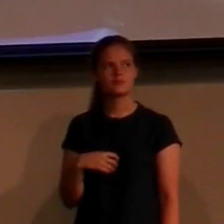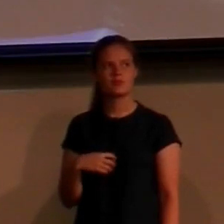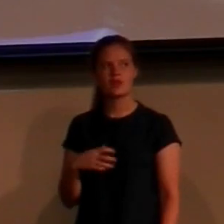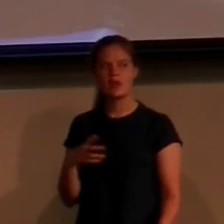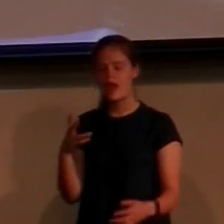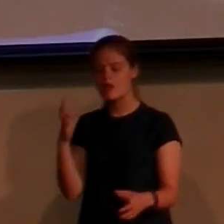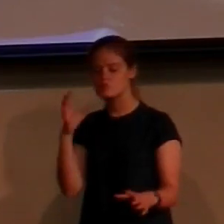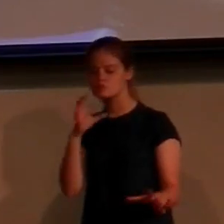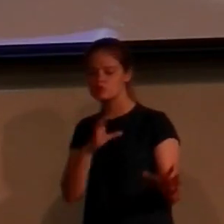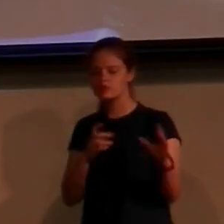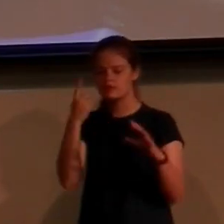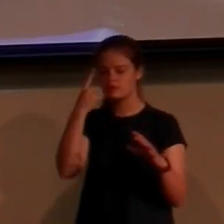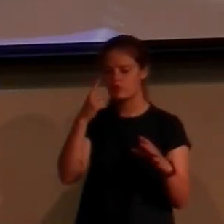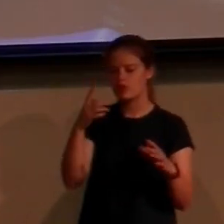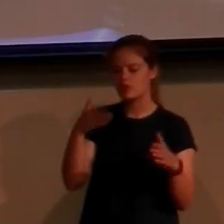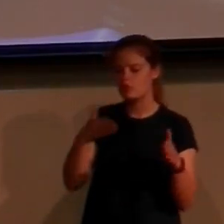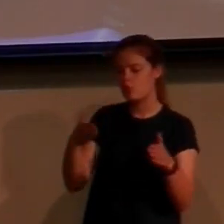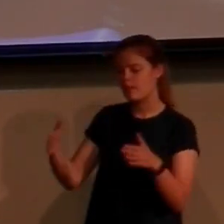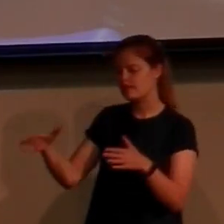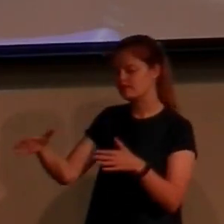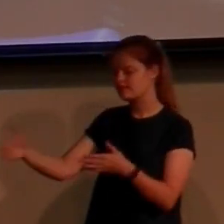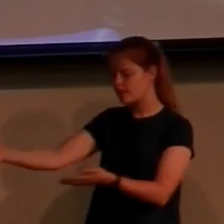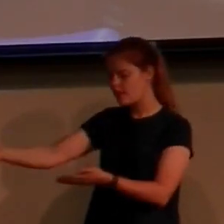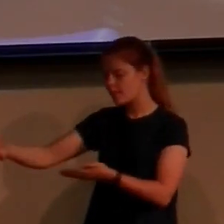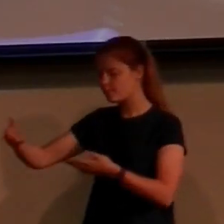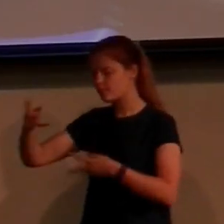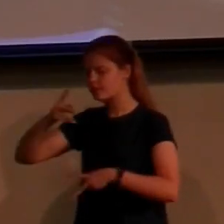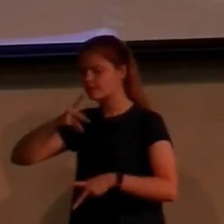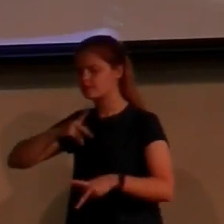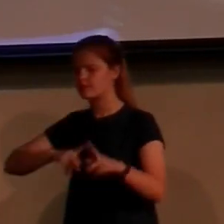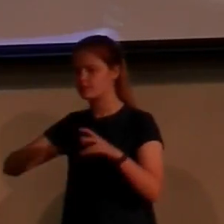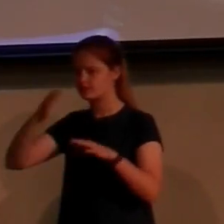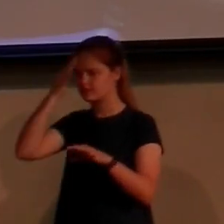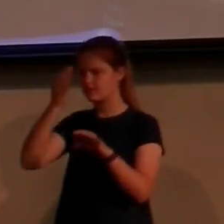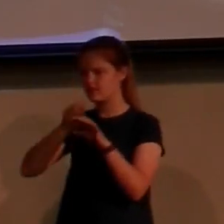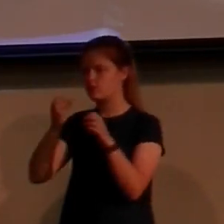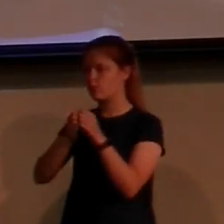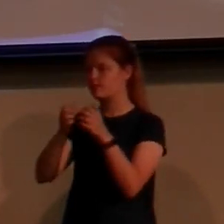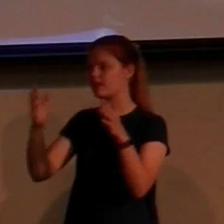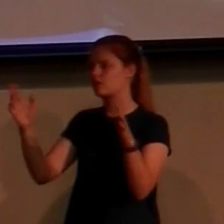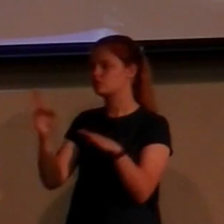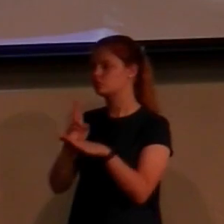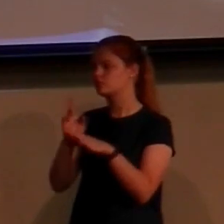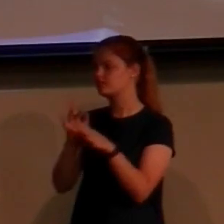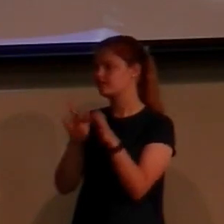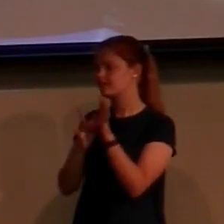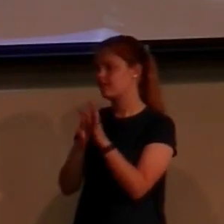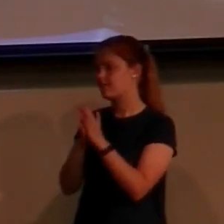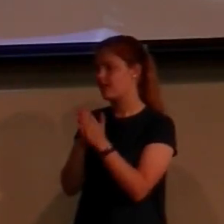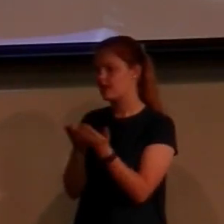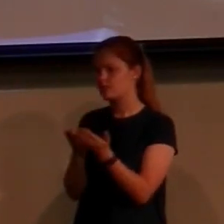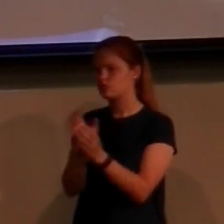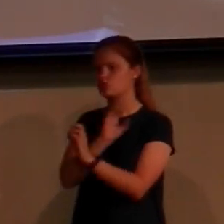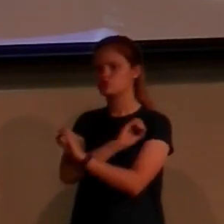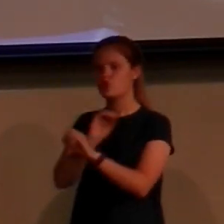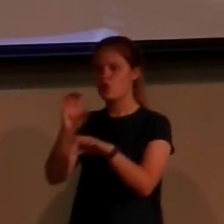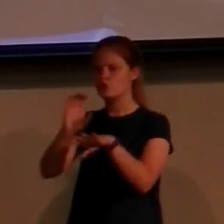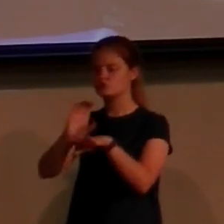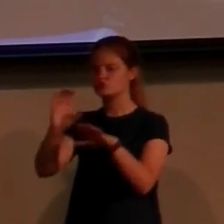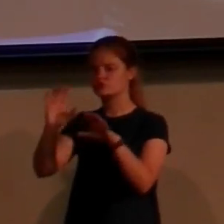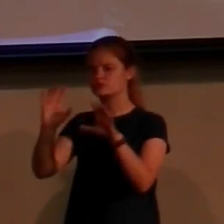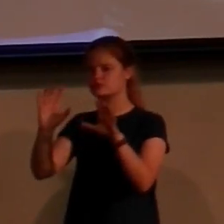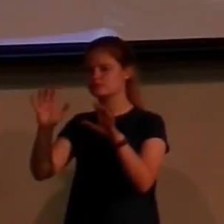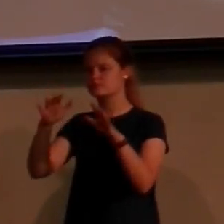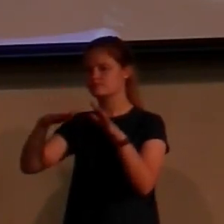faith without using the Bible, without being like a church setting. So when